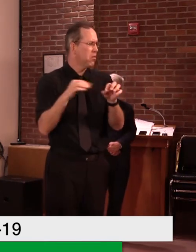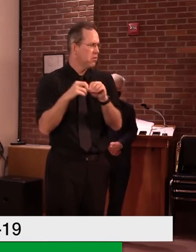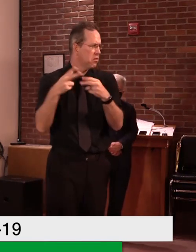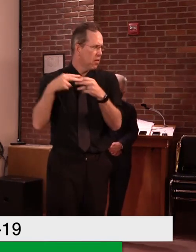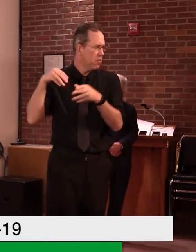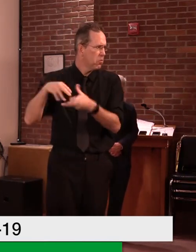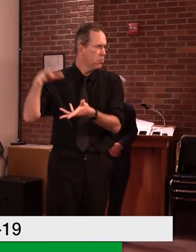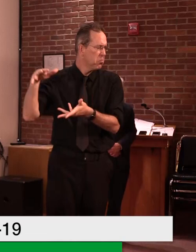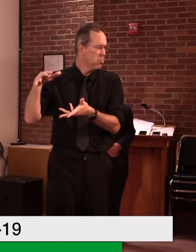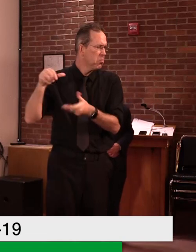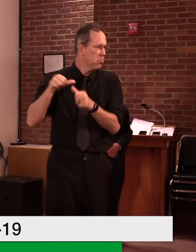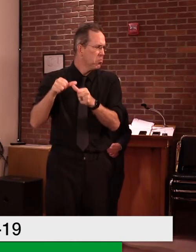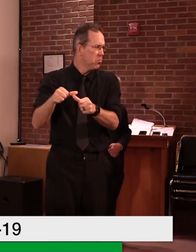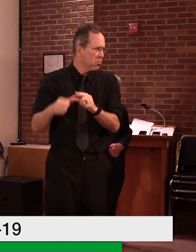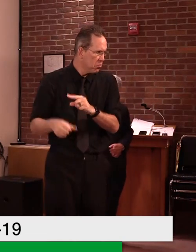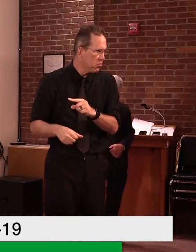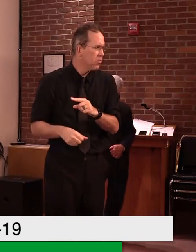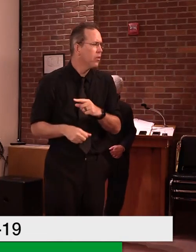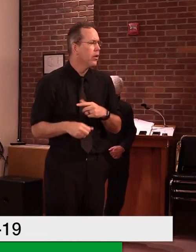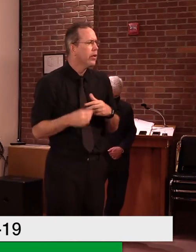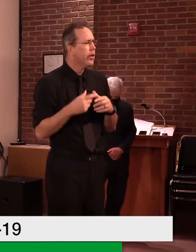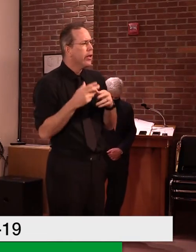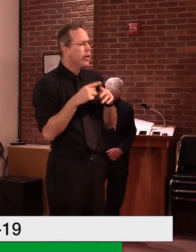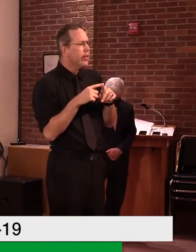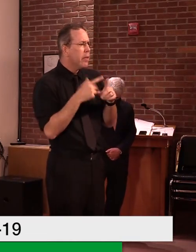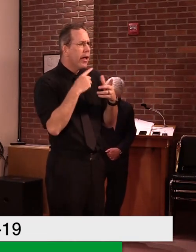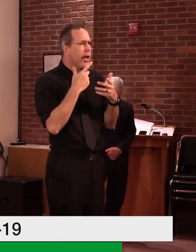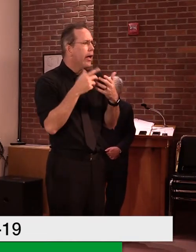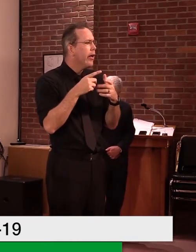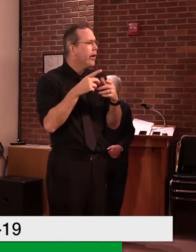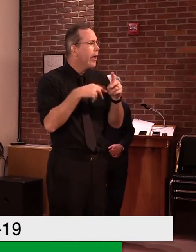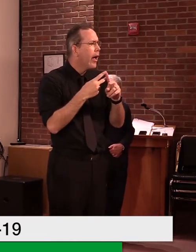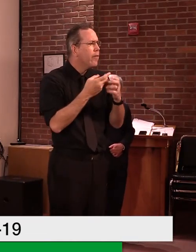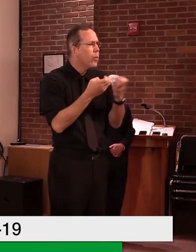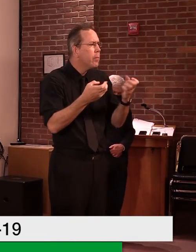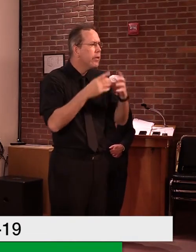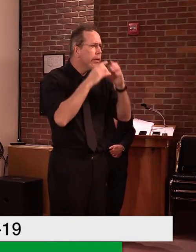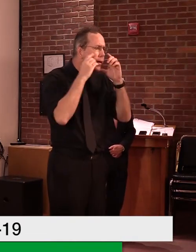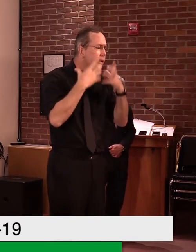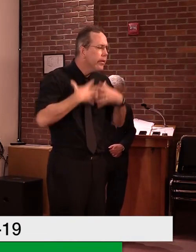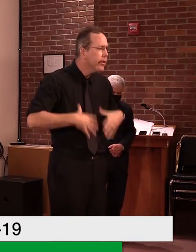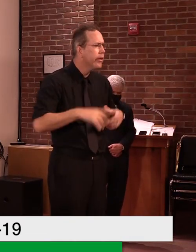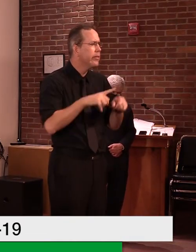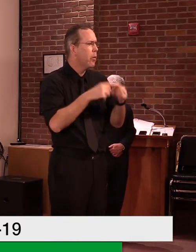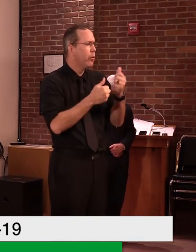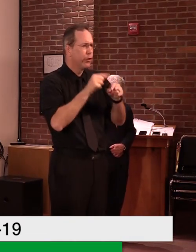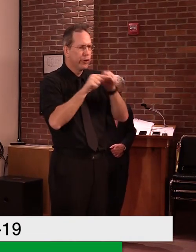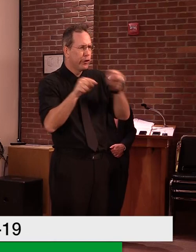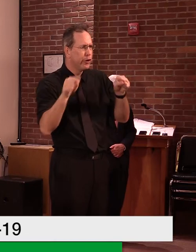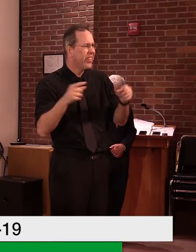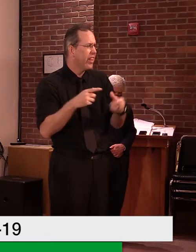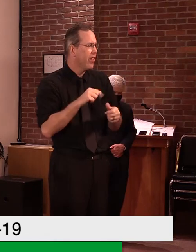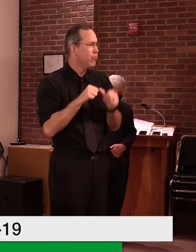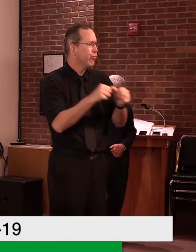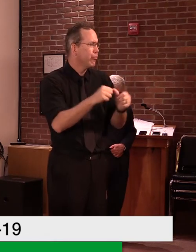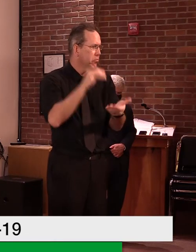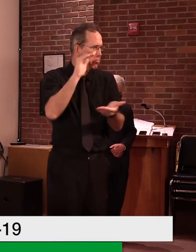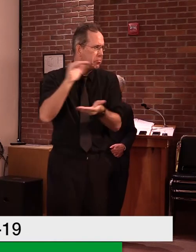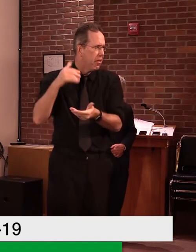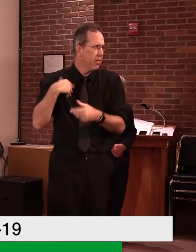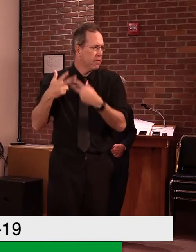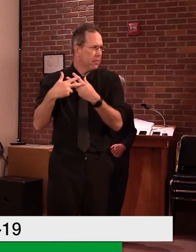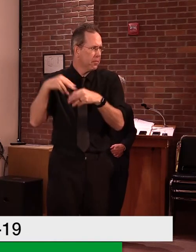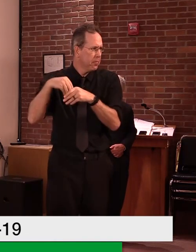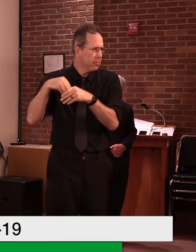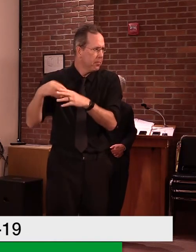on average of the various types of PPE material. And those range all the way down to 50 or 60